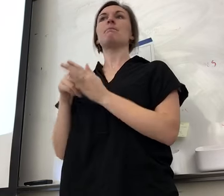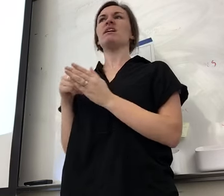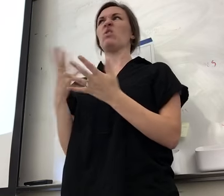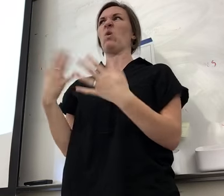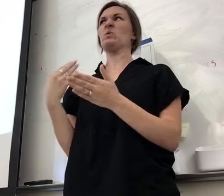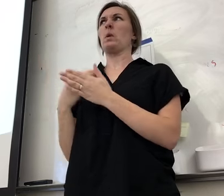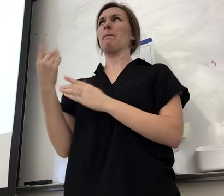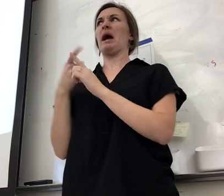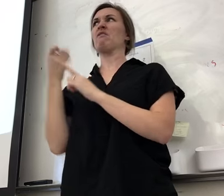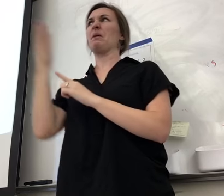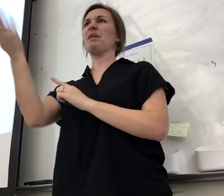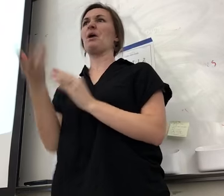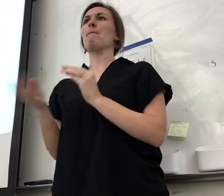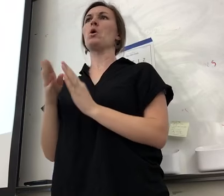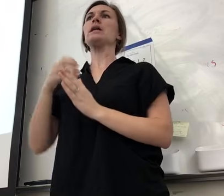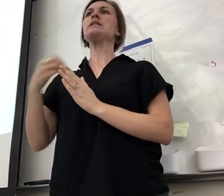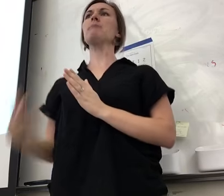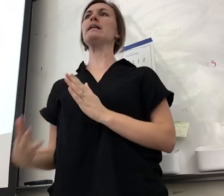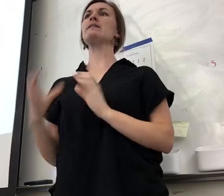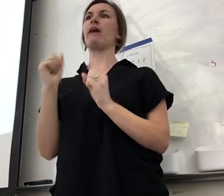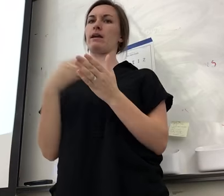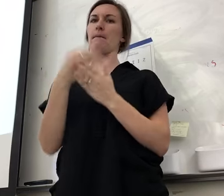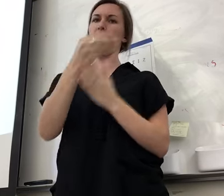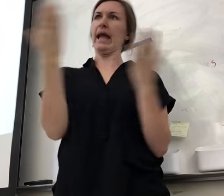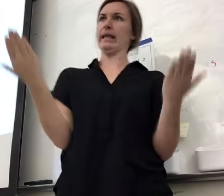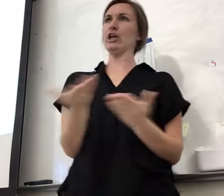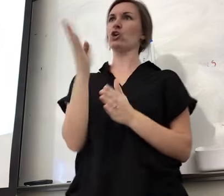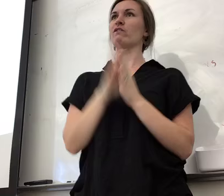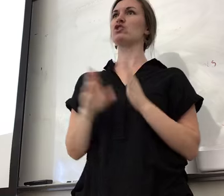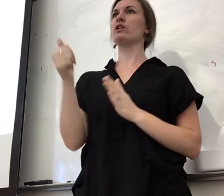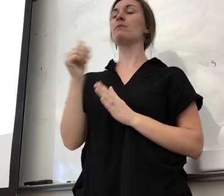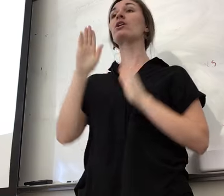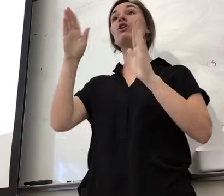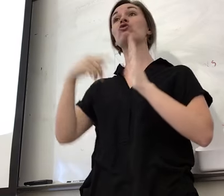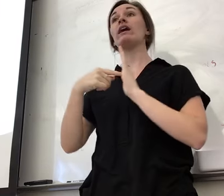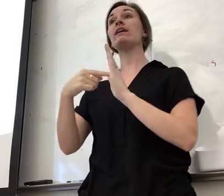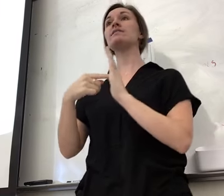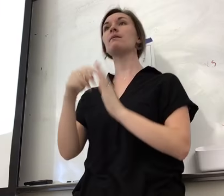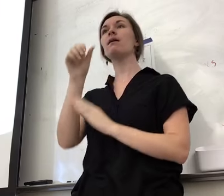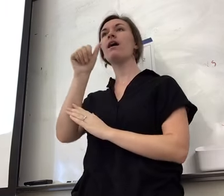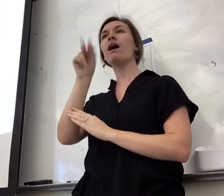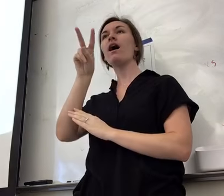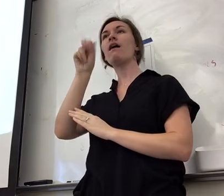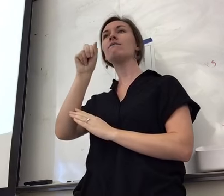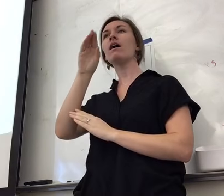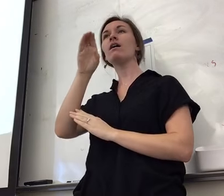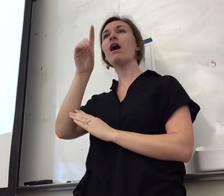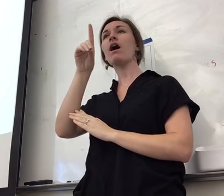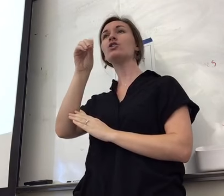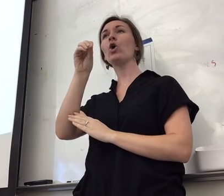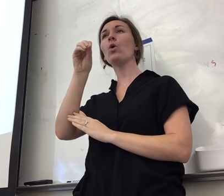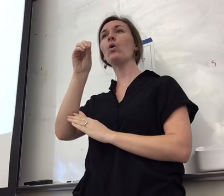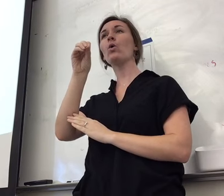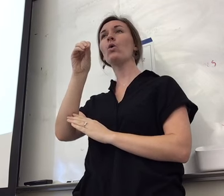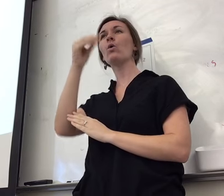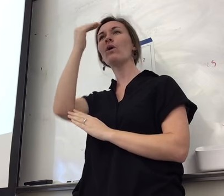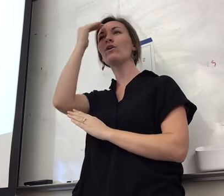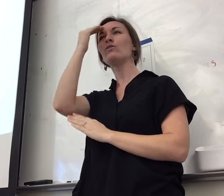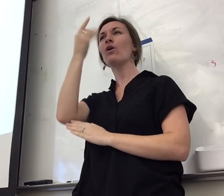because I can buy American for cheaper. A great example of this is with avocados. Now you guys might have seen a commercial for